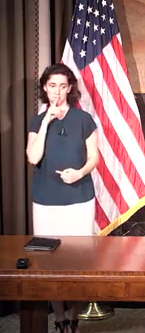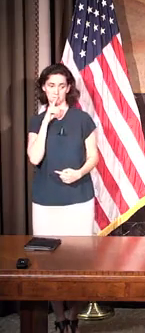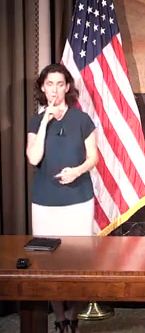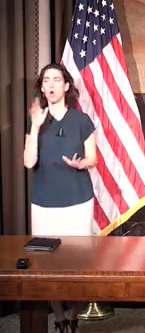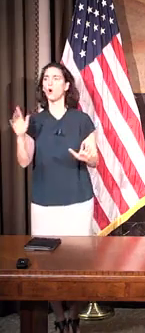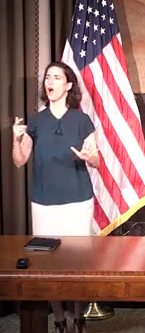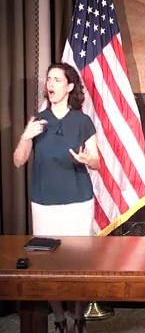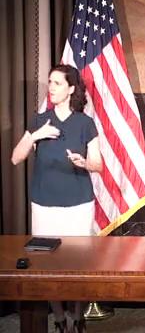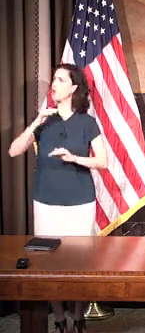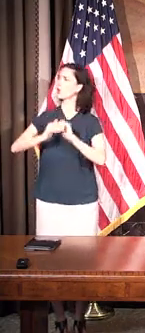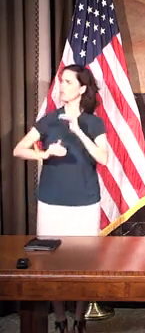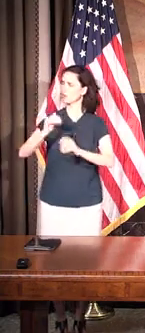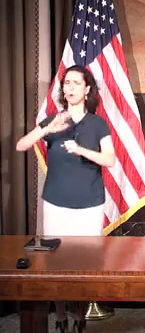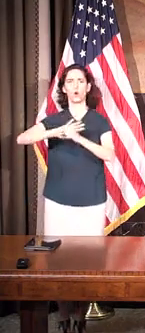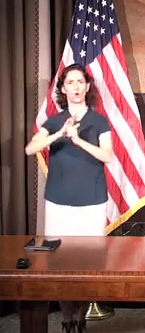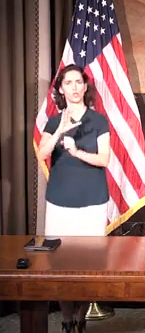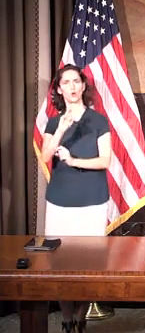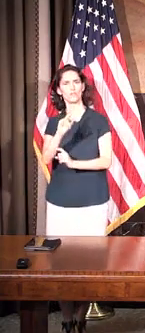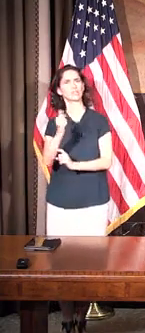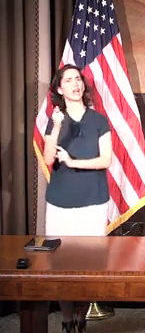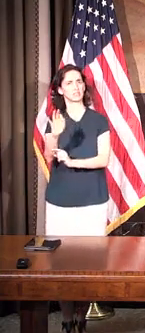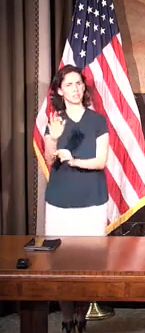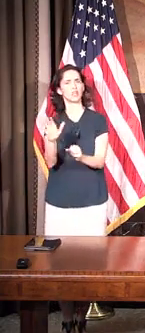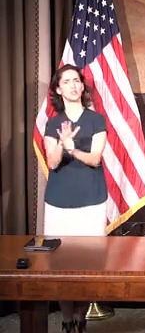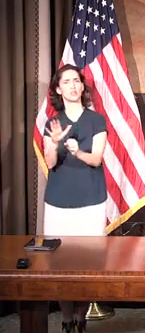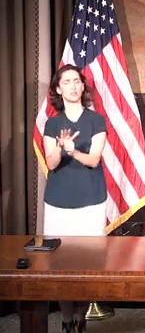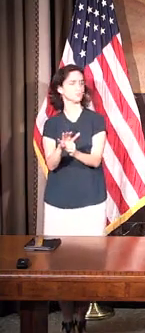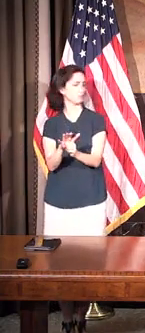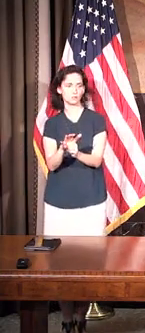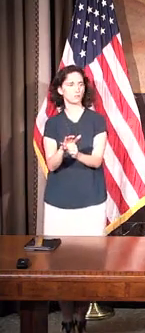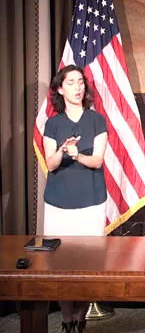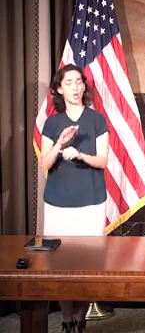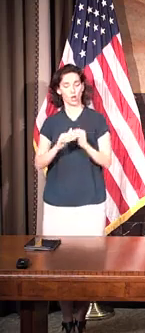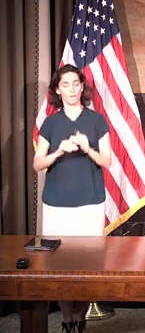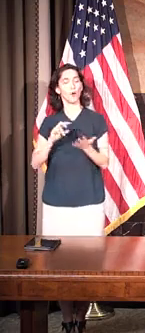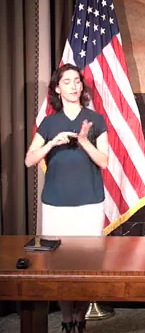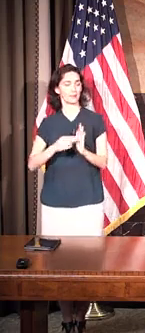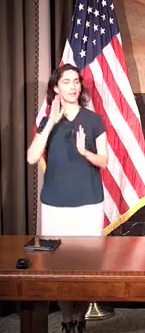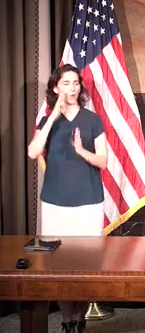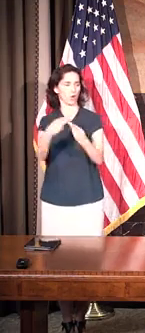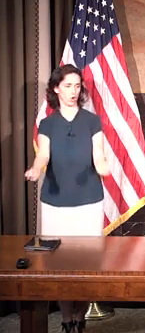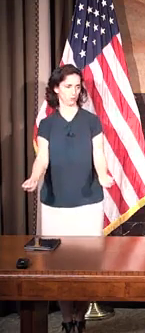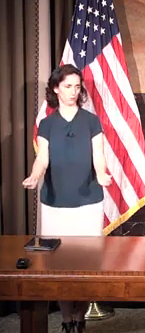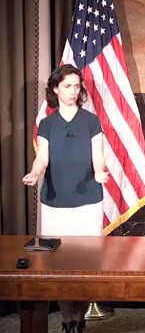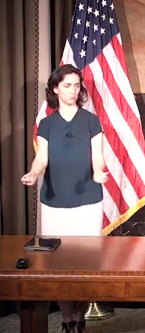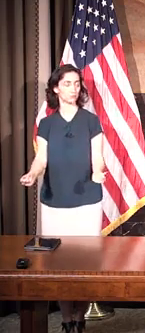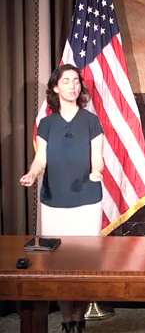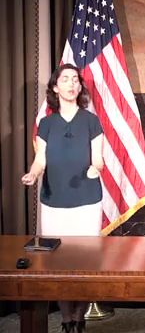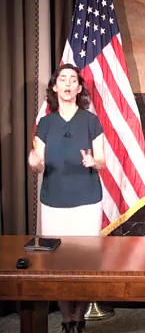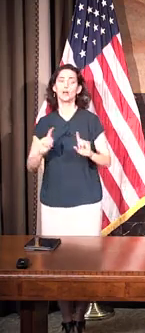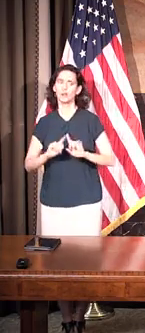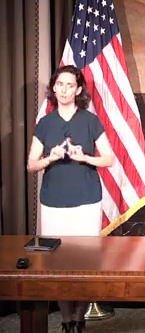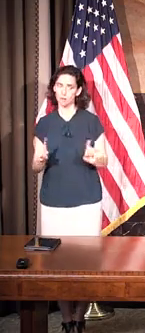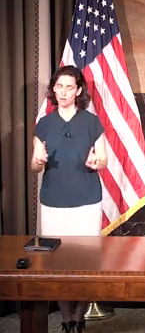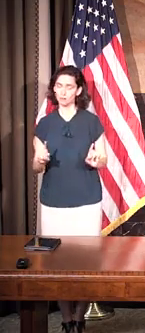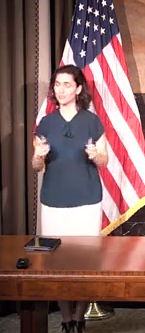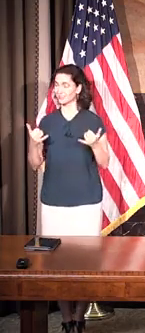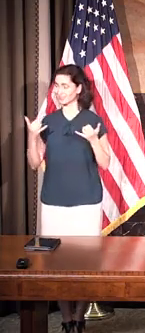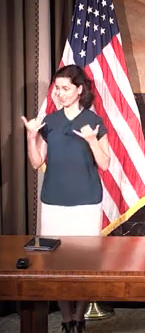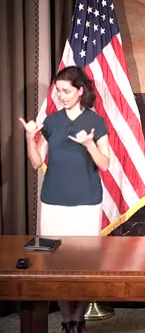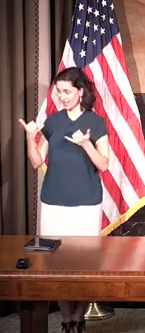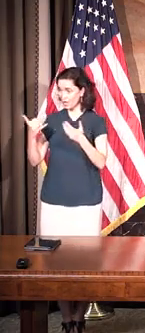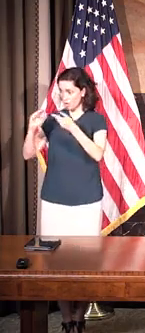comfortable with COVID-19 until it's gone. What I can say is the numbers we're experiencing